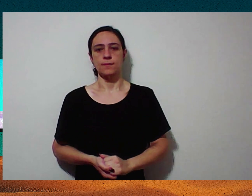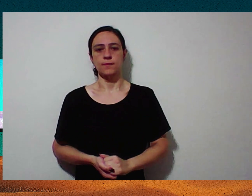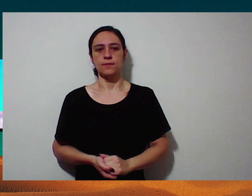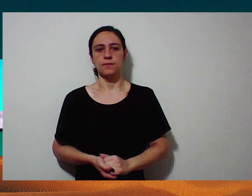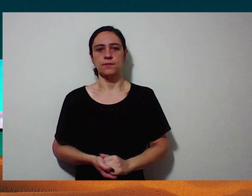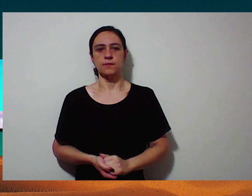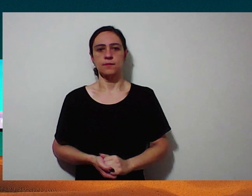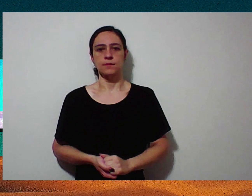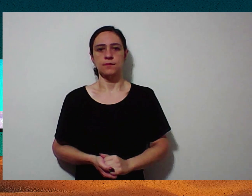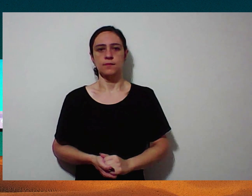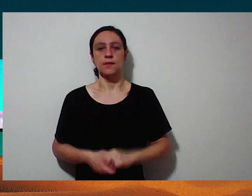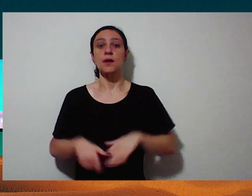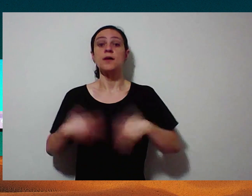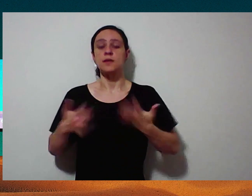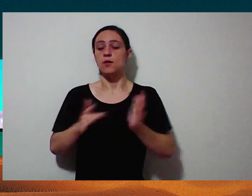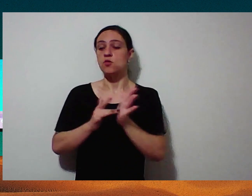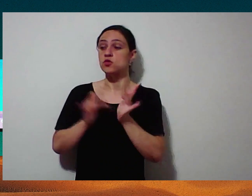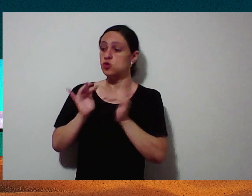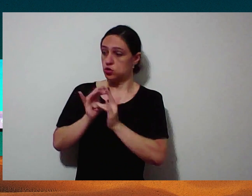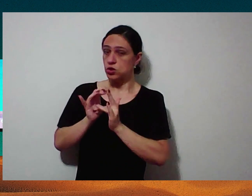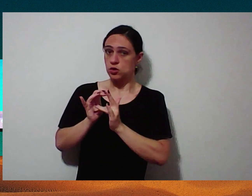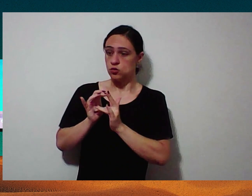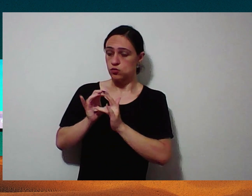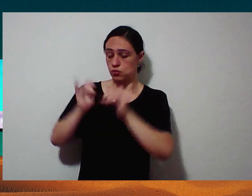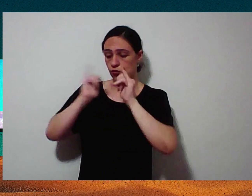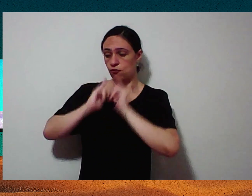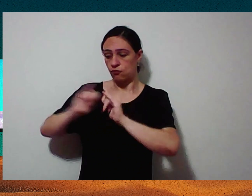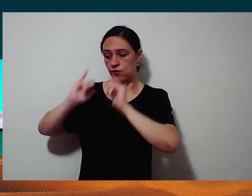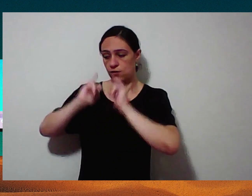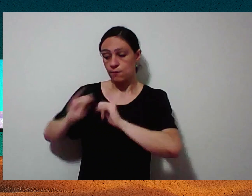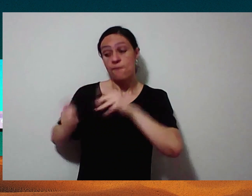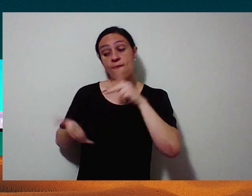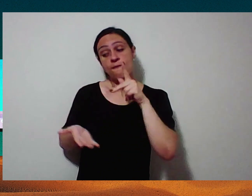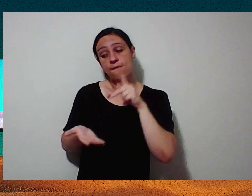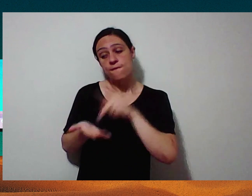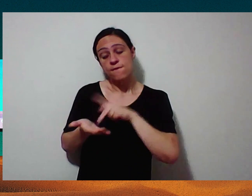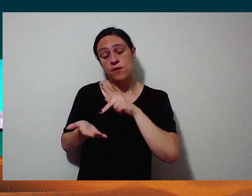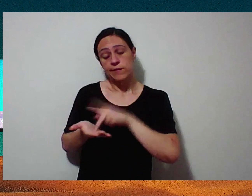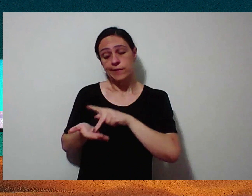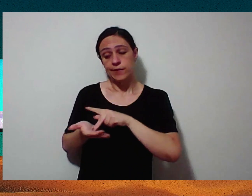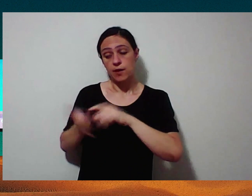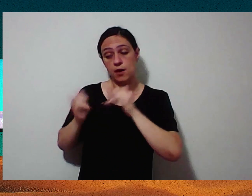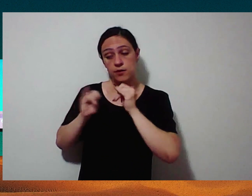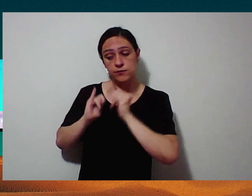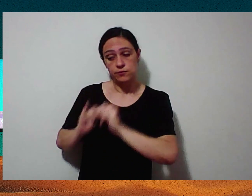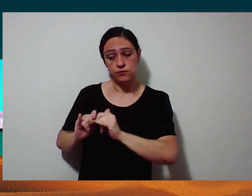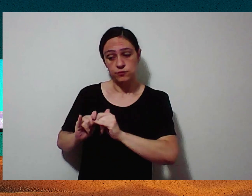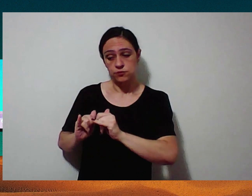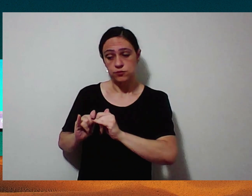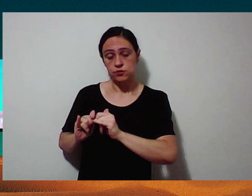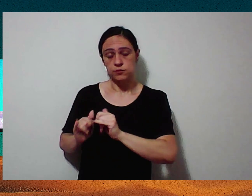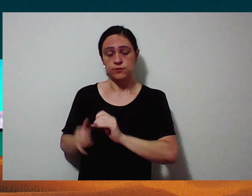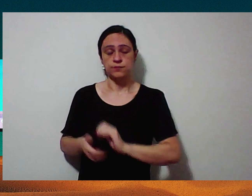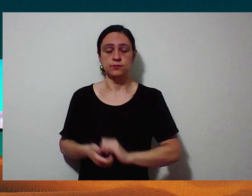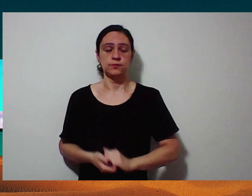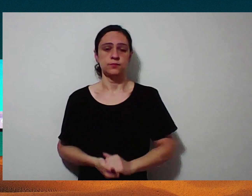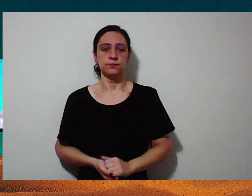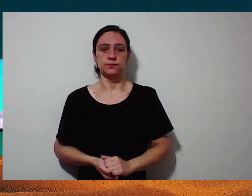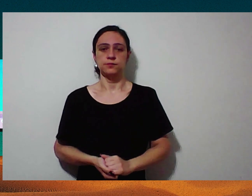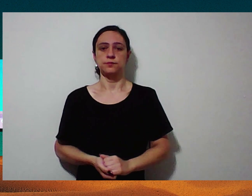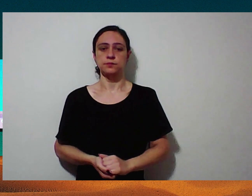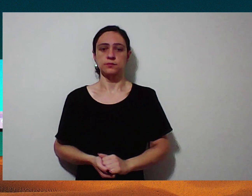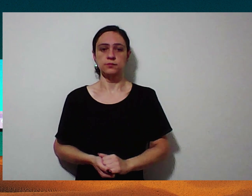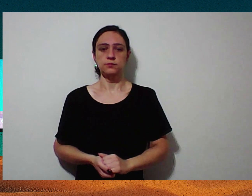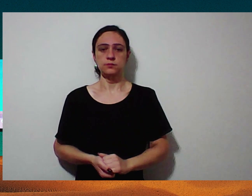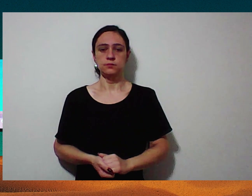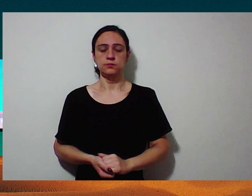falou Jesus, em verdade vos digo. Then Jesus answered and said to them, Most assuredly